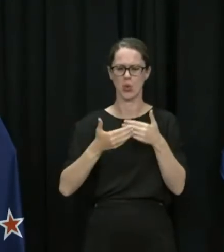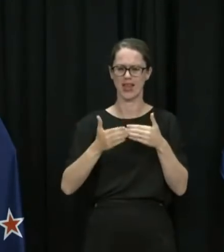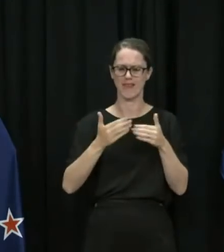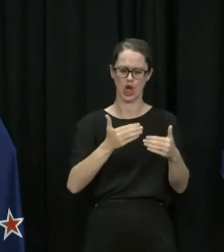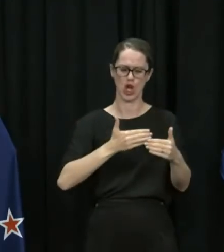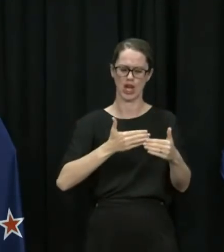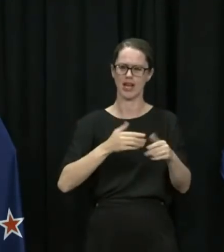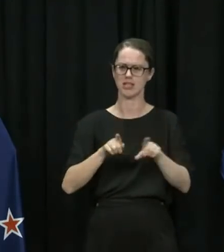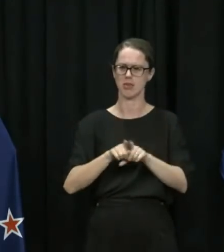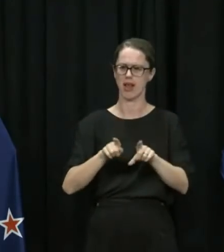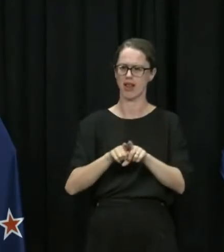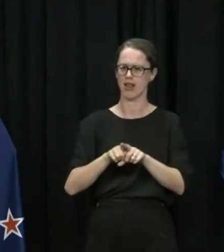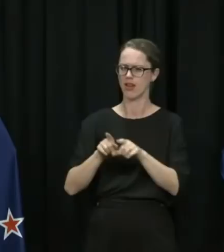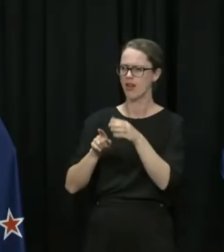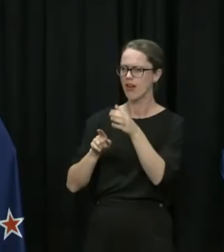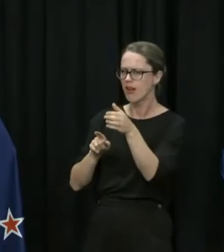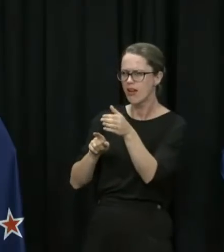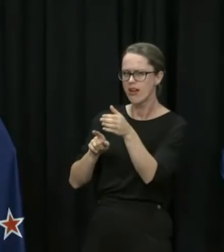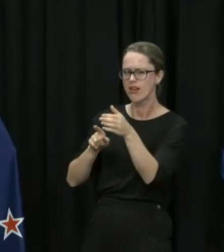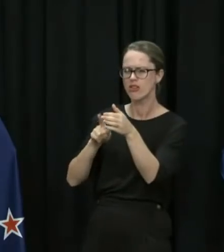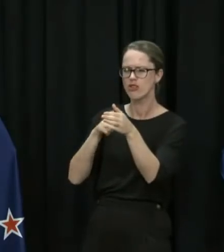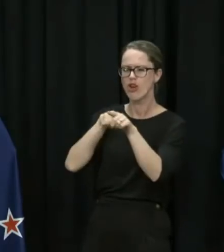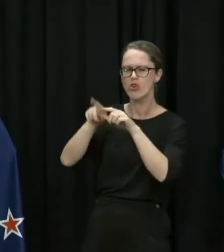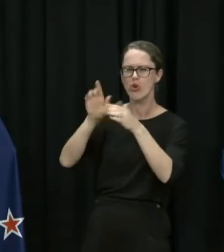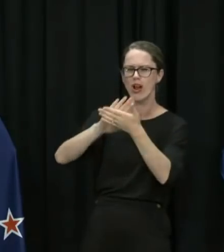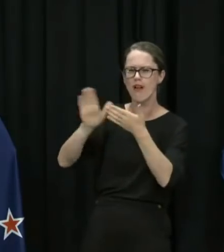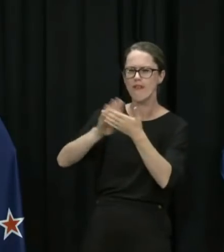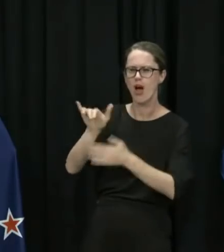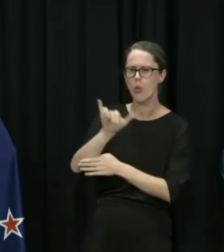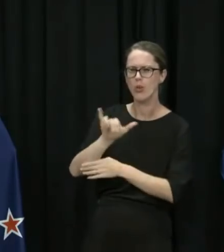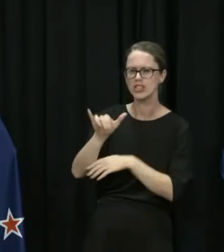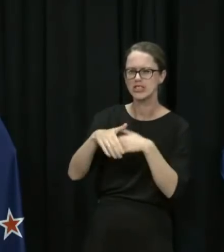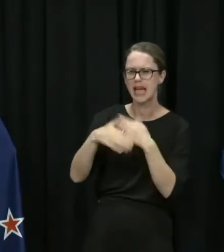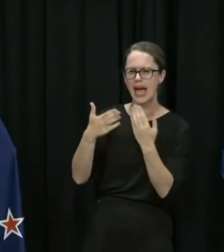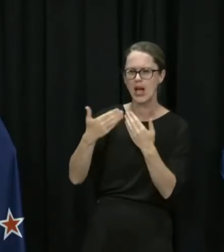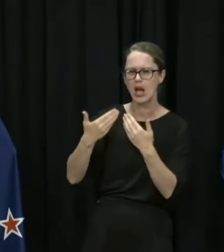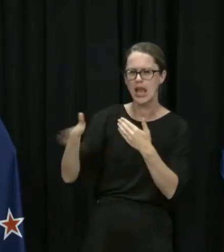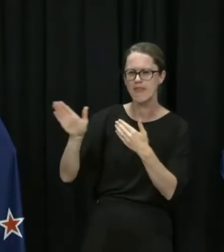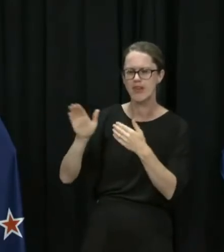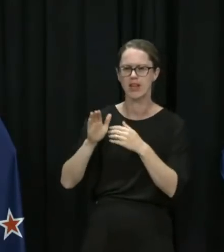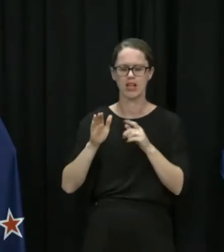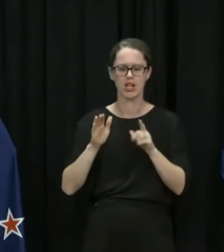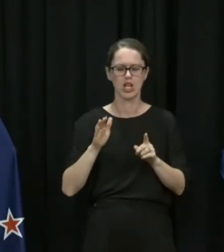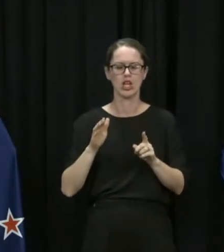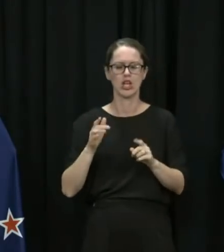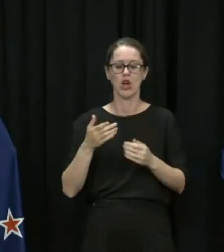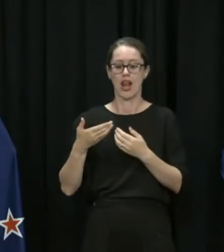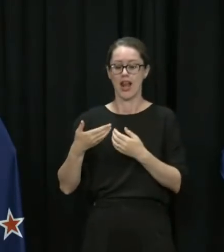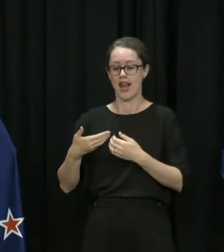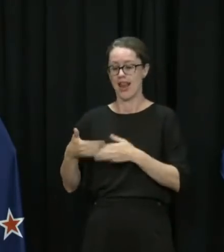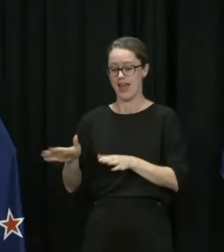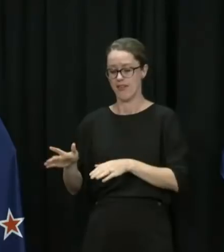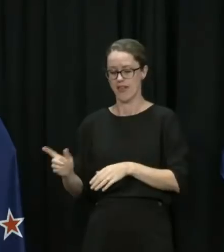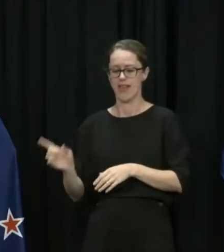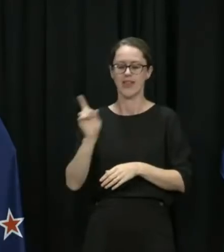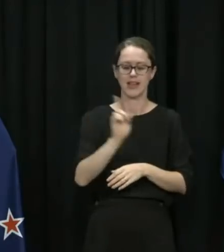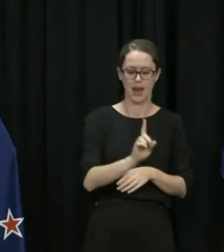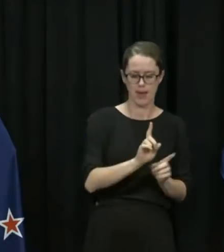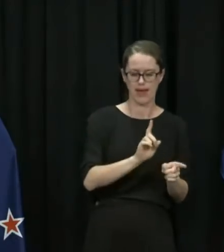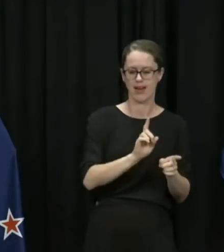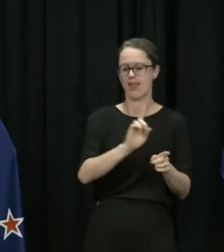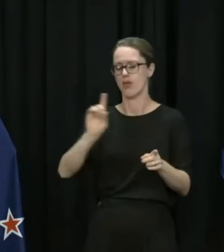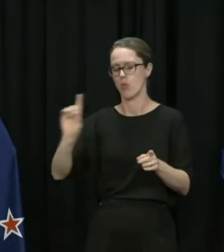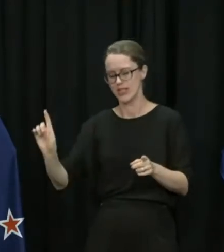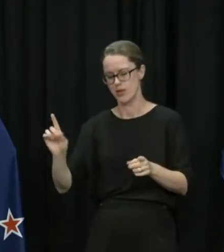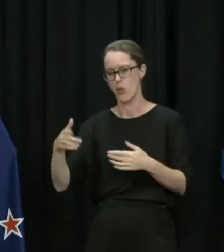well, so on 2 different occasions. Did she go on annual leave? Not continuously, obviously back in the workplace in order for them to be at work on the